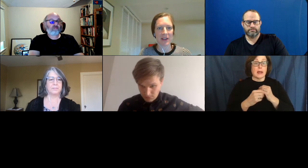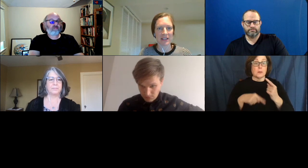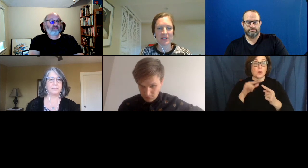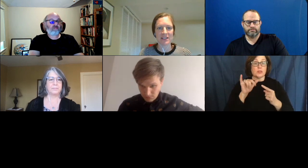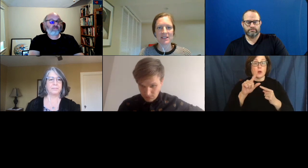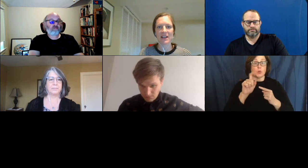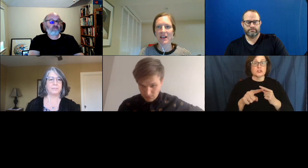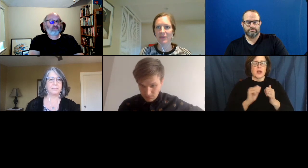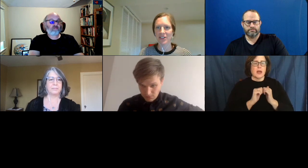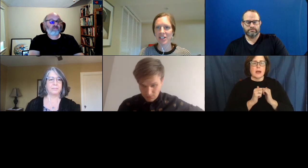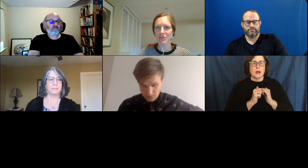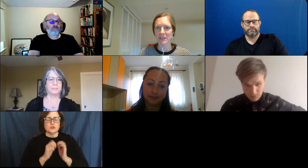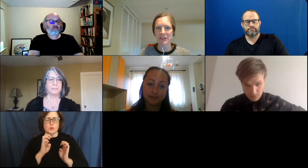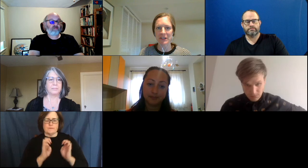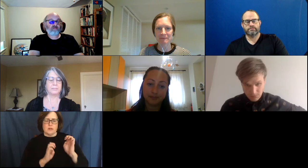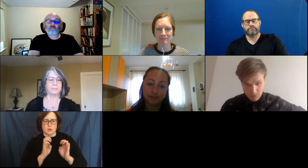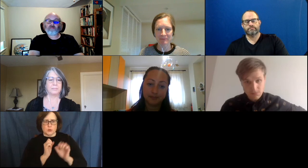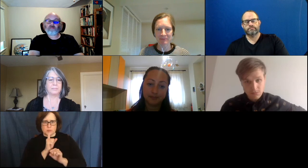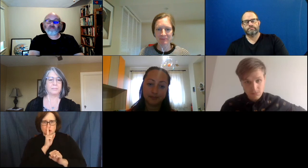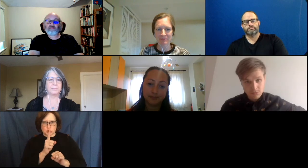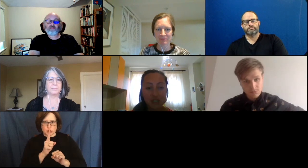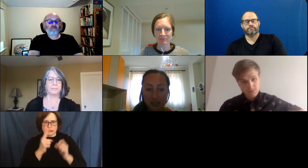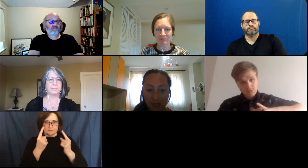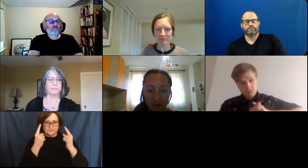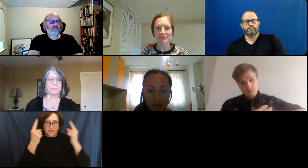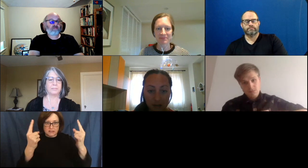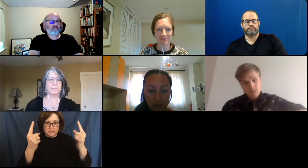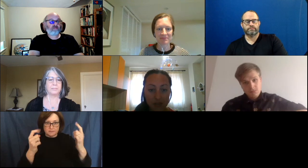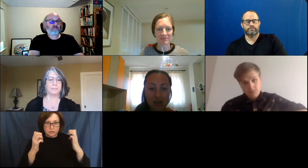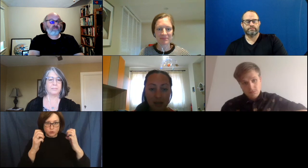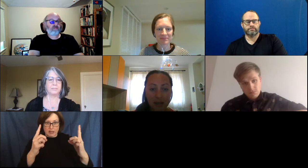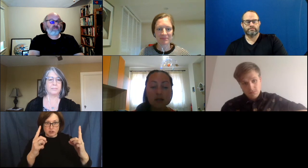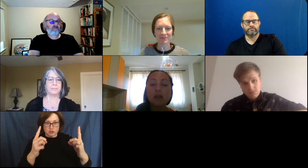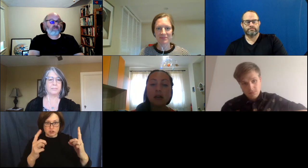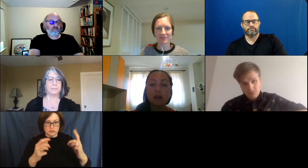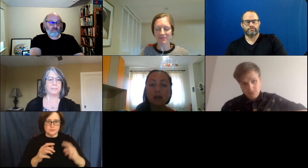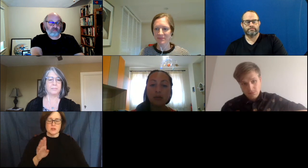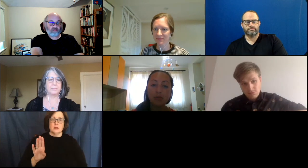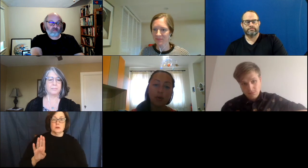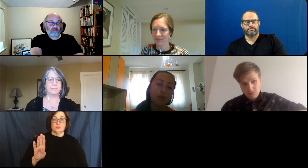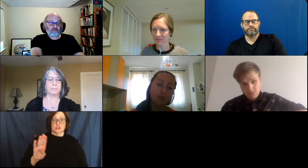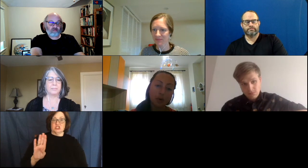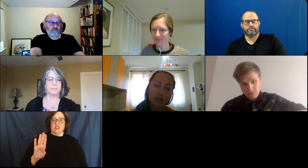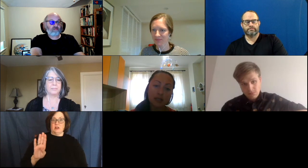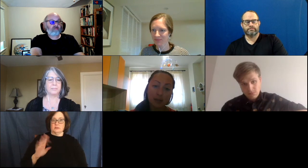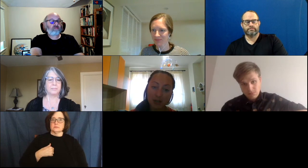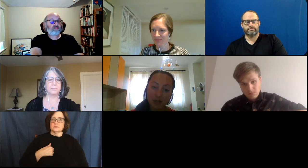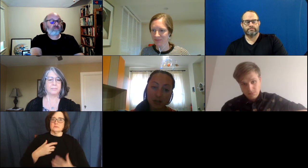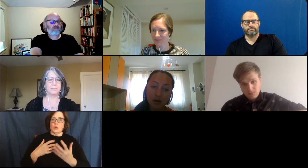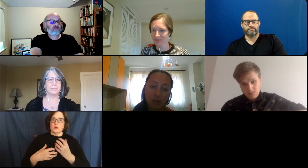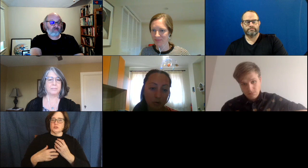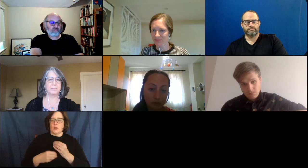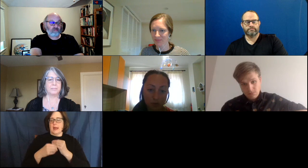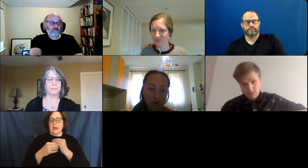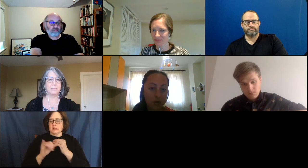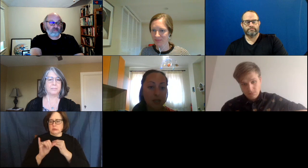effectiveness of education material? Just adding a little bit in the end, both the products that I mentioned here are more focused